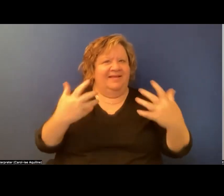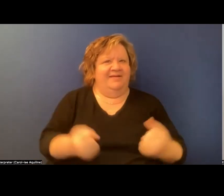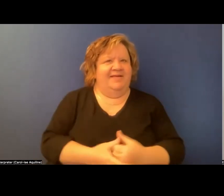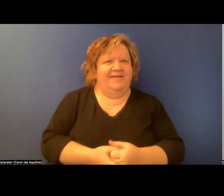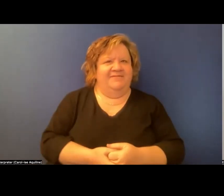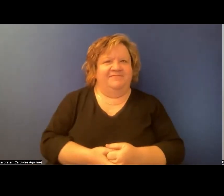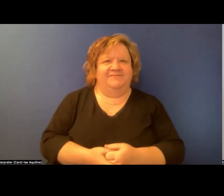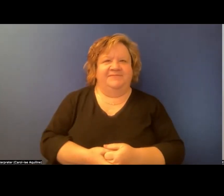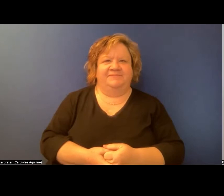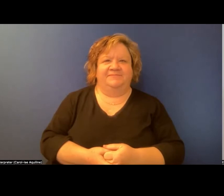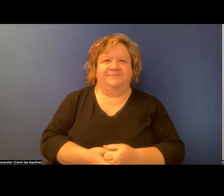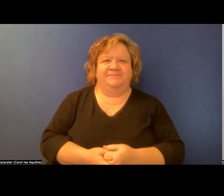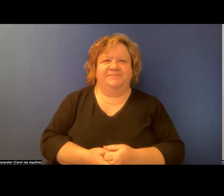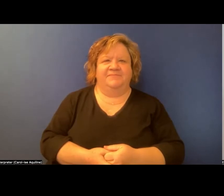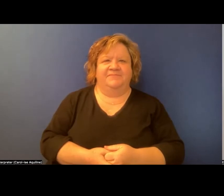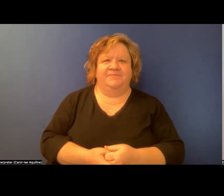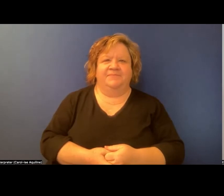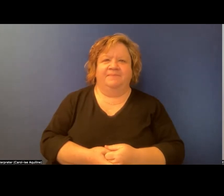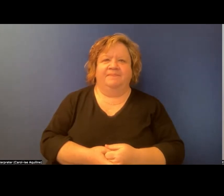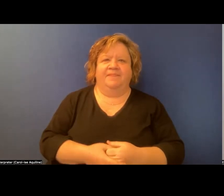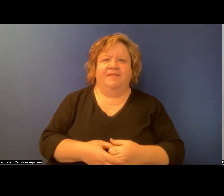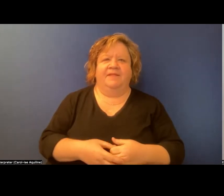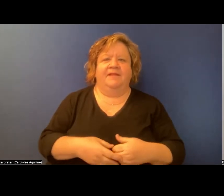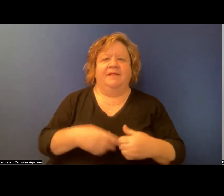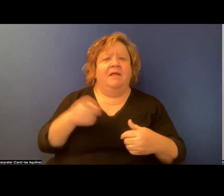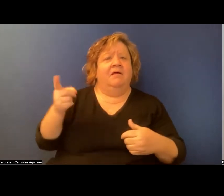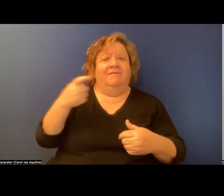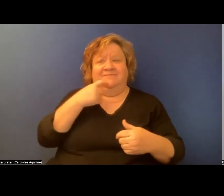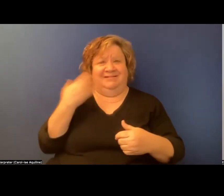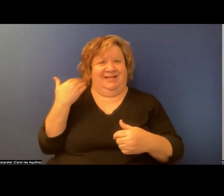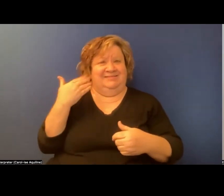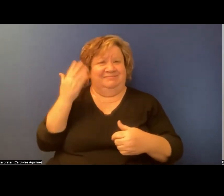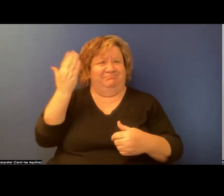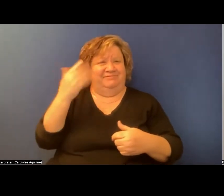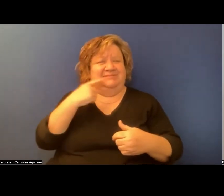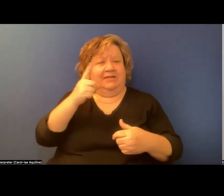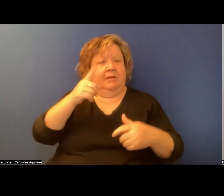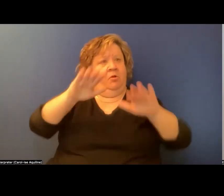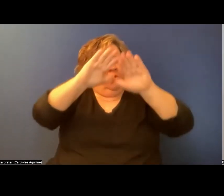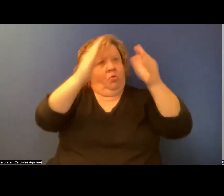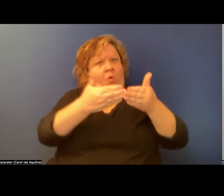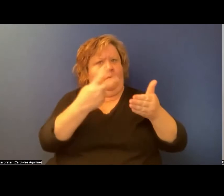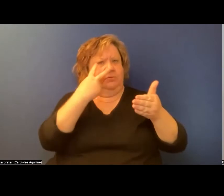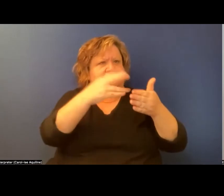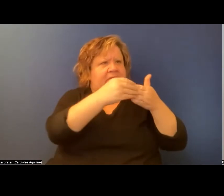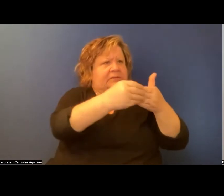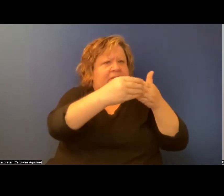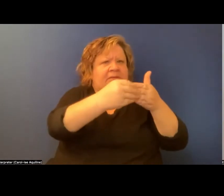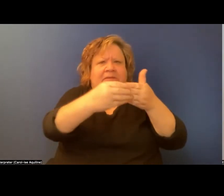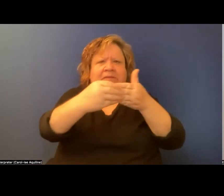action decision makers and leaders that people with disabilities and their organizations are now officially